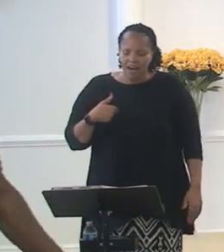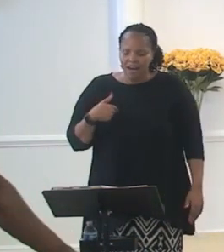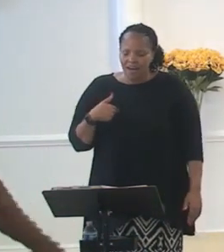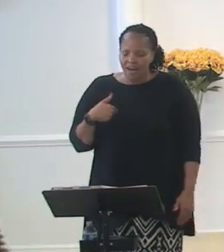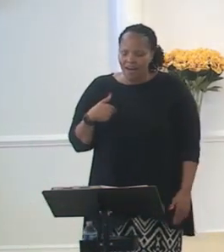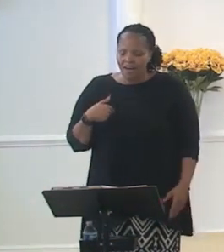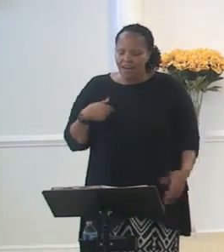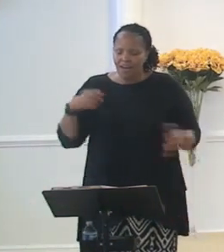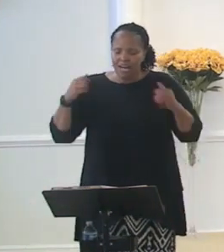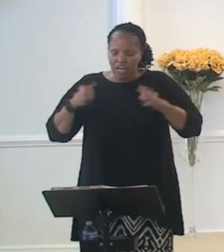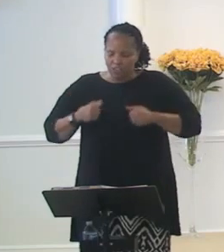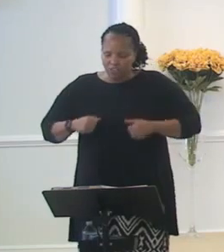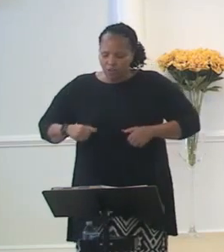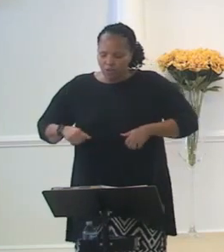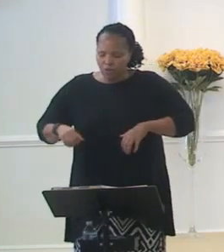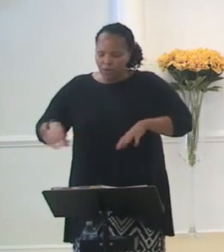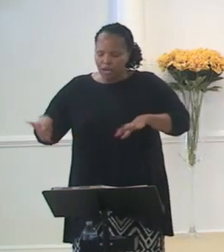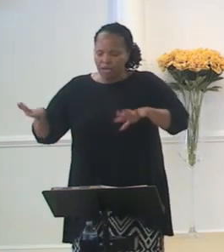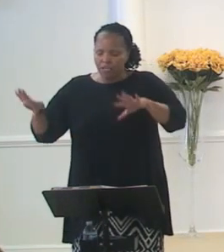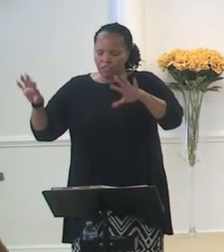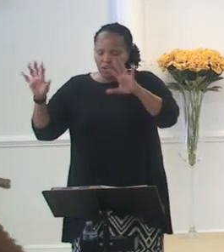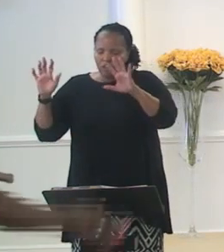Oh, I